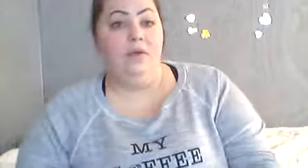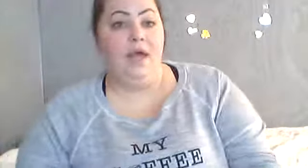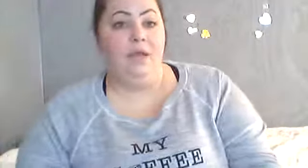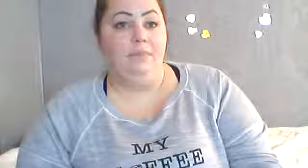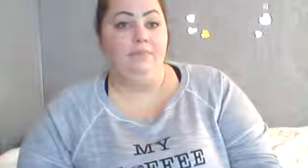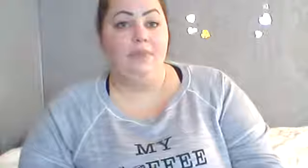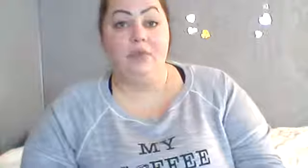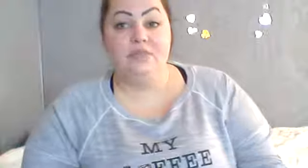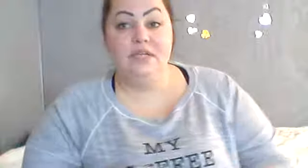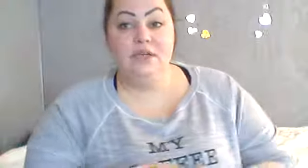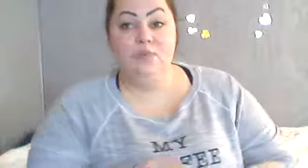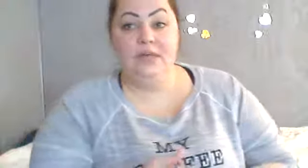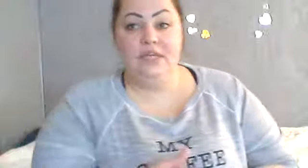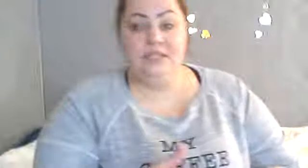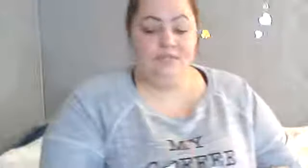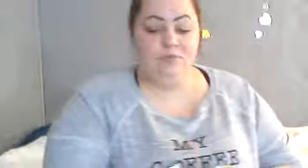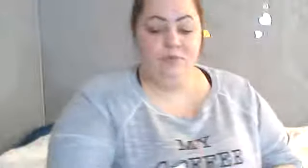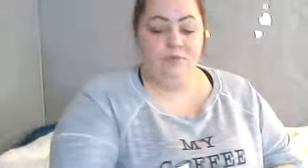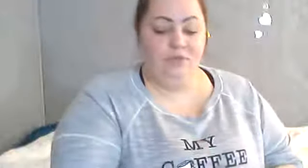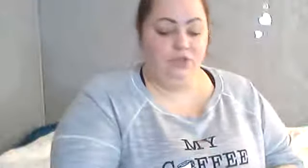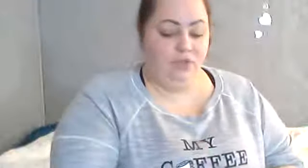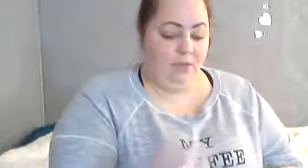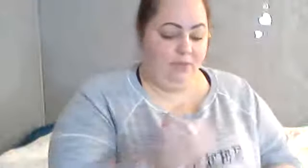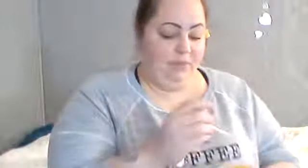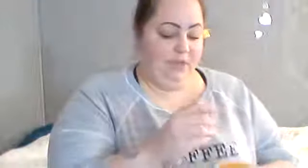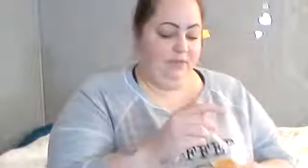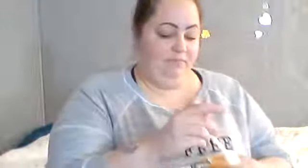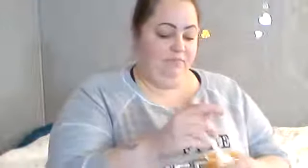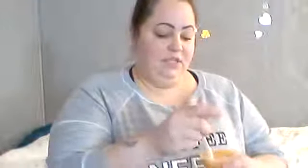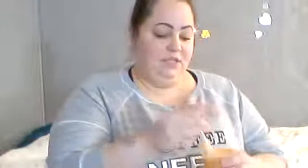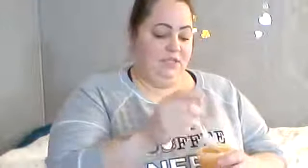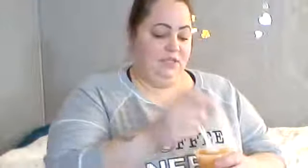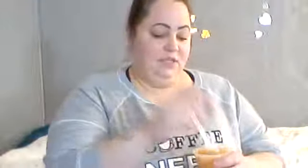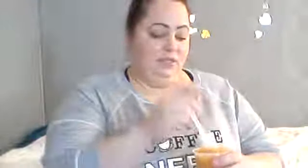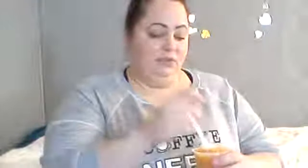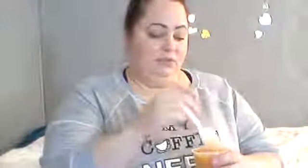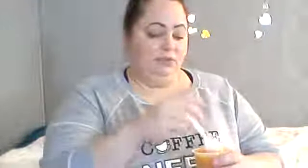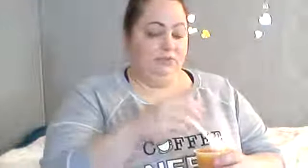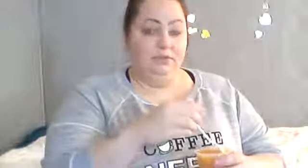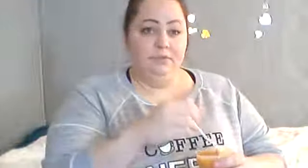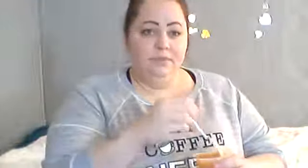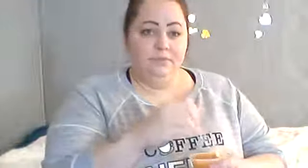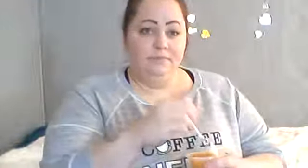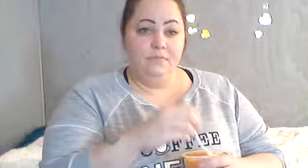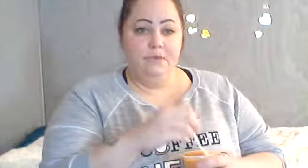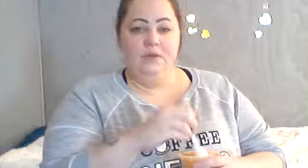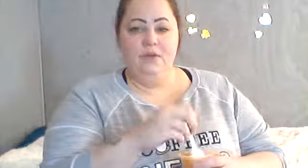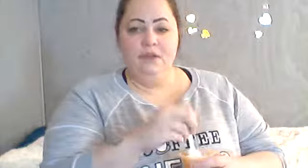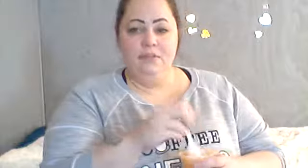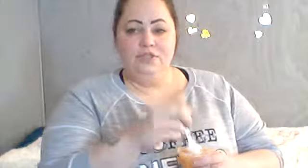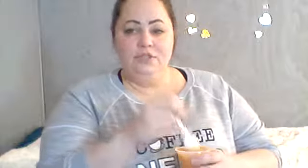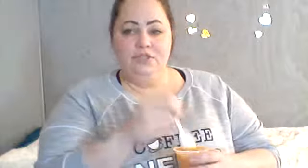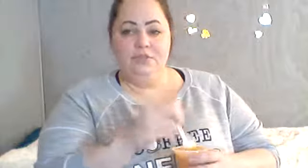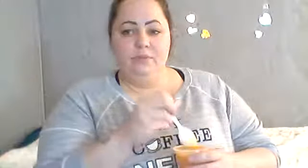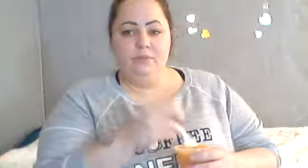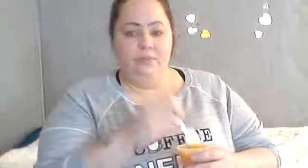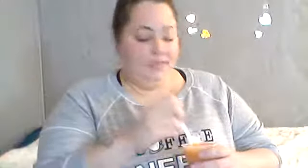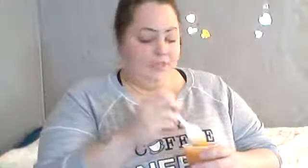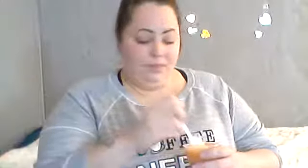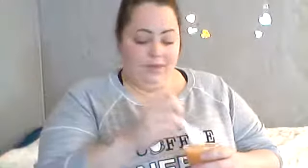Okay, I was gonna wait and see if more people show up, but this is a good little group. Well, now I'm only showing 2 people, but that's all right. We'll